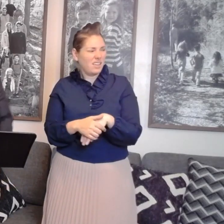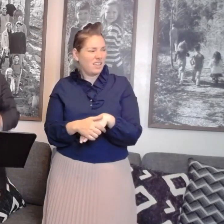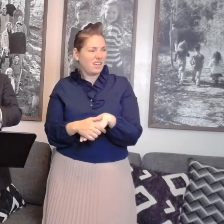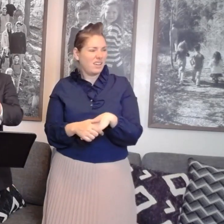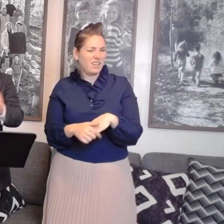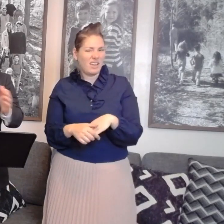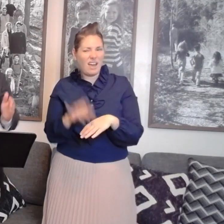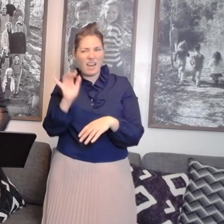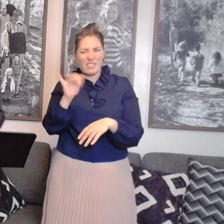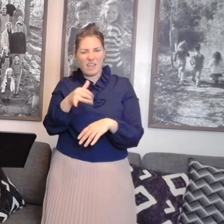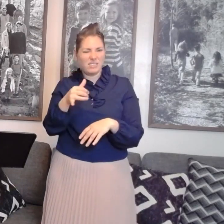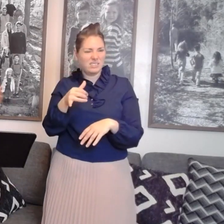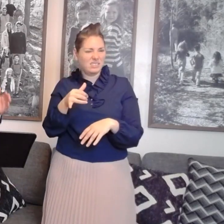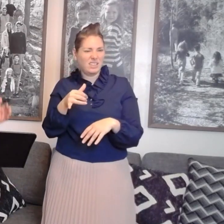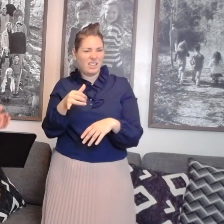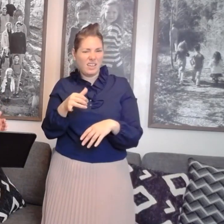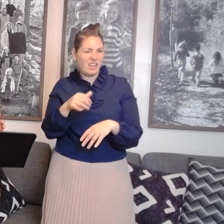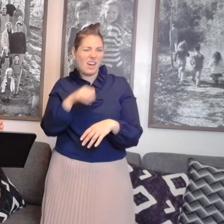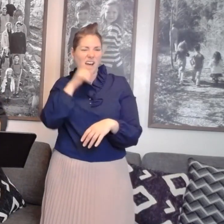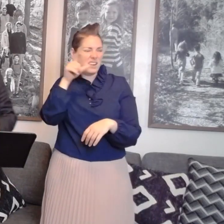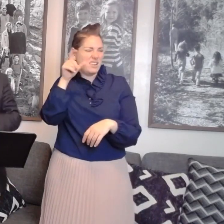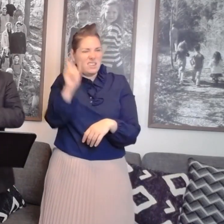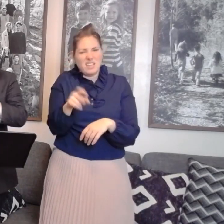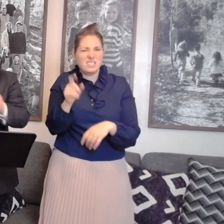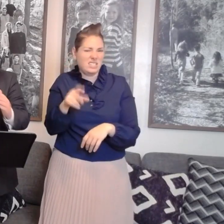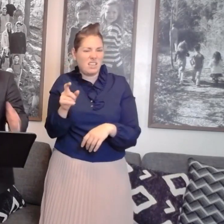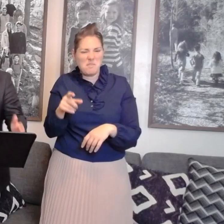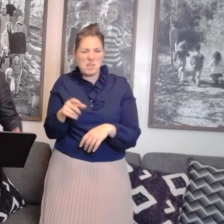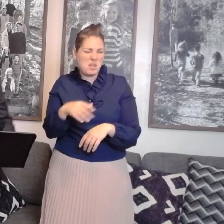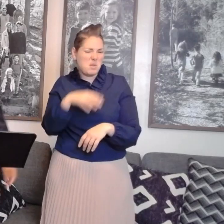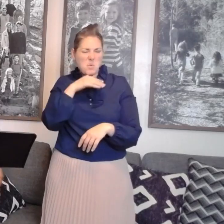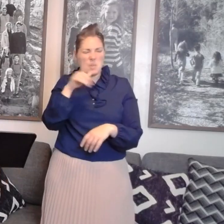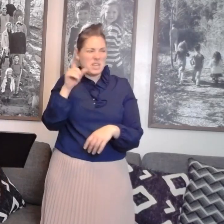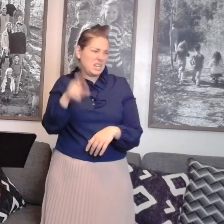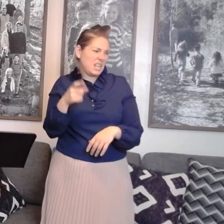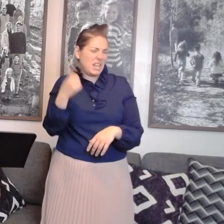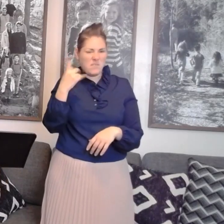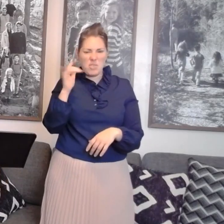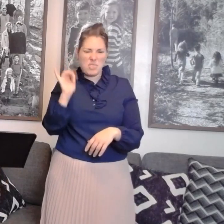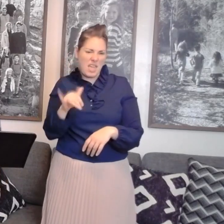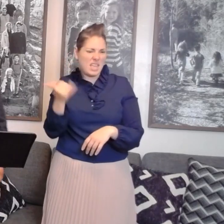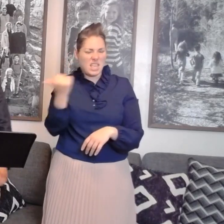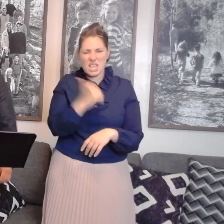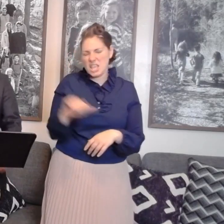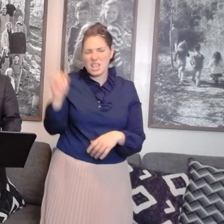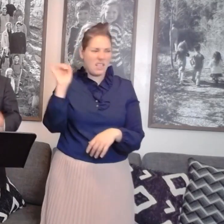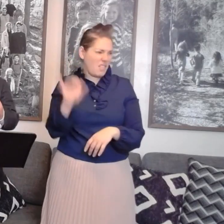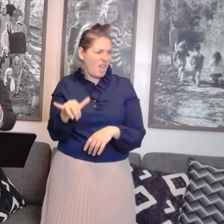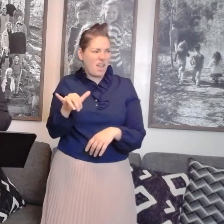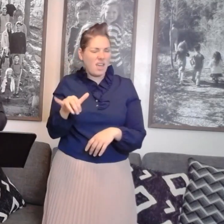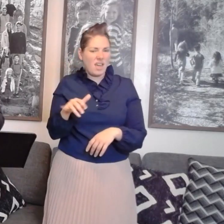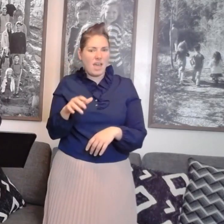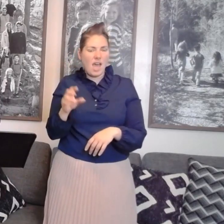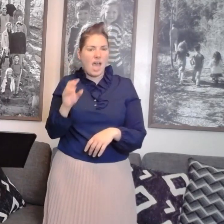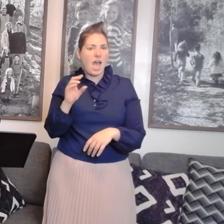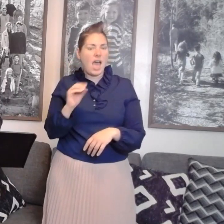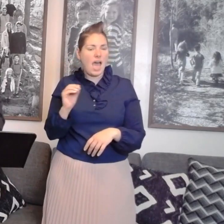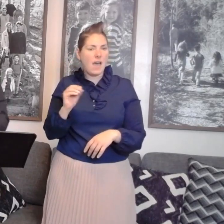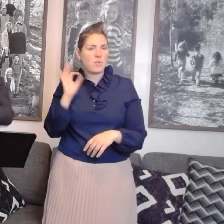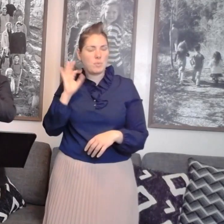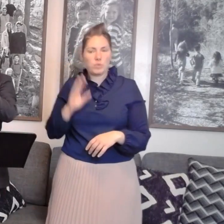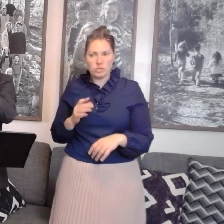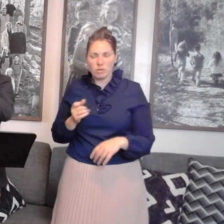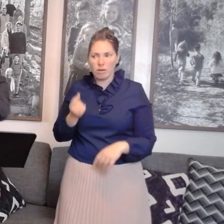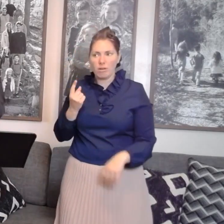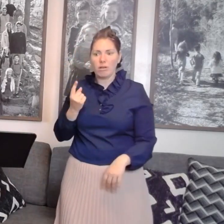What wasn't that just, that was unnecessary. There was no need for any of that. And it dawned on that preacher,